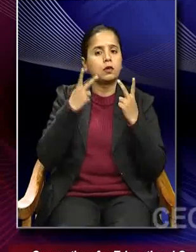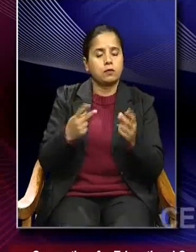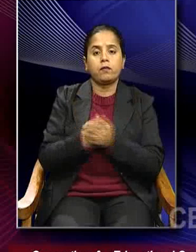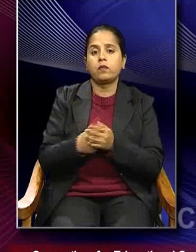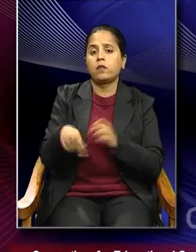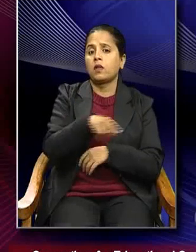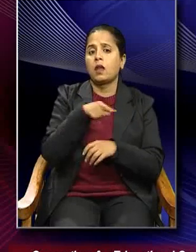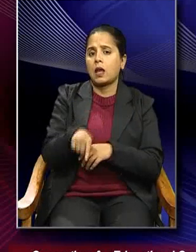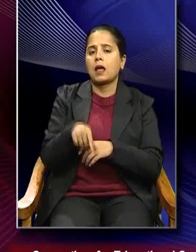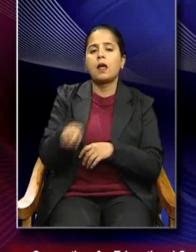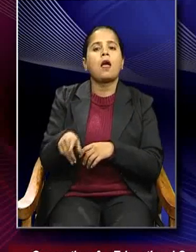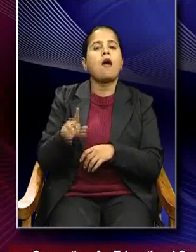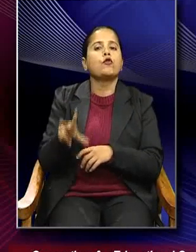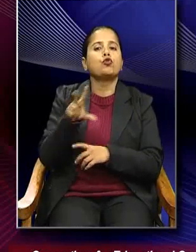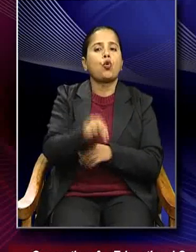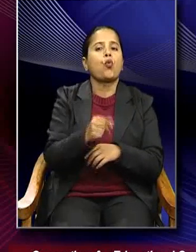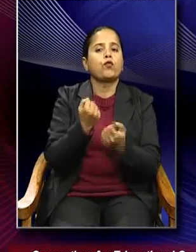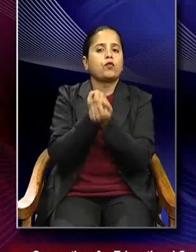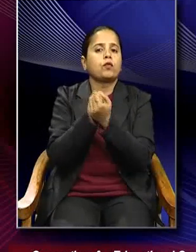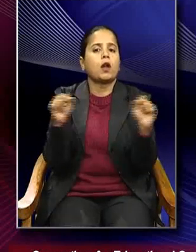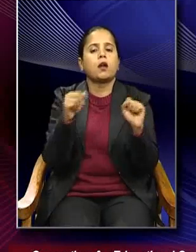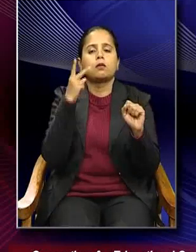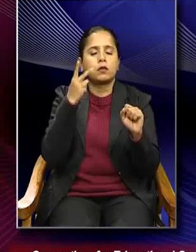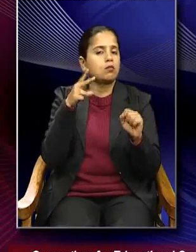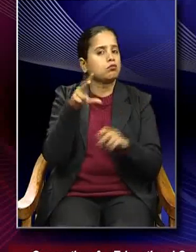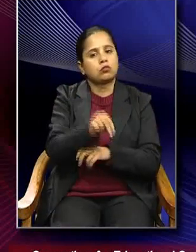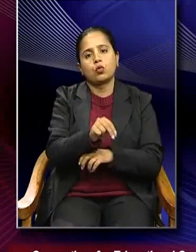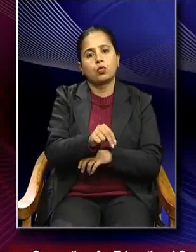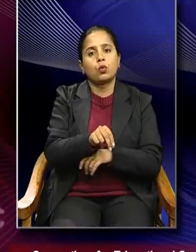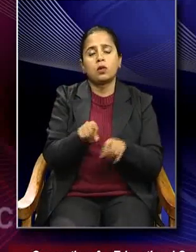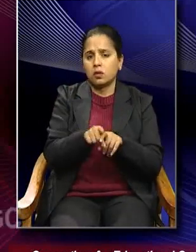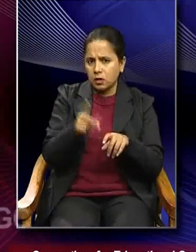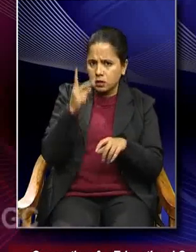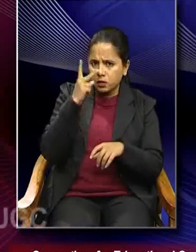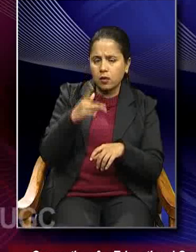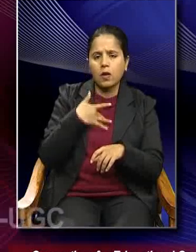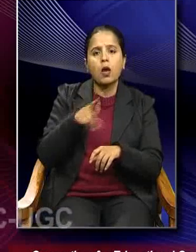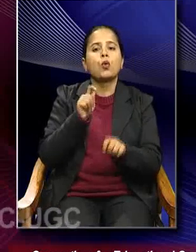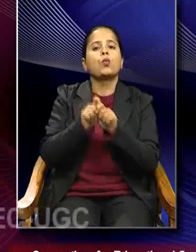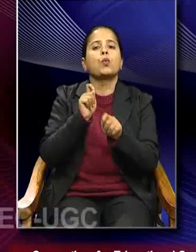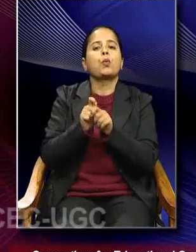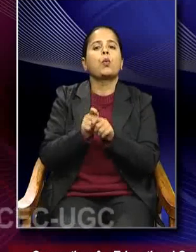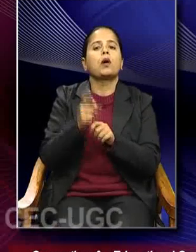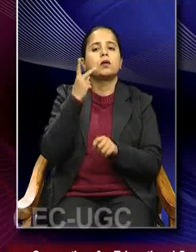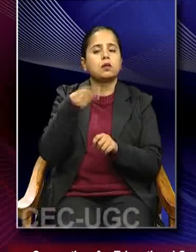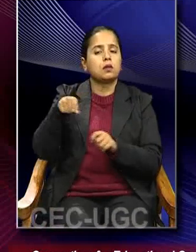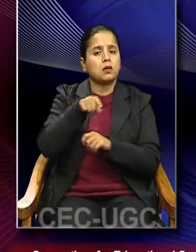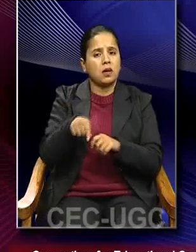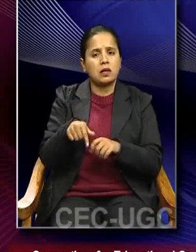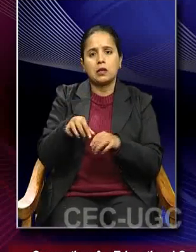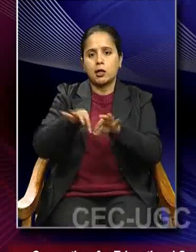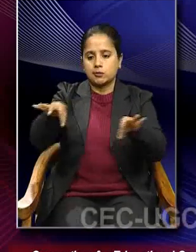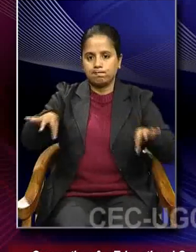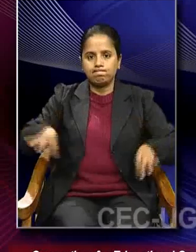a denial of freedom and there is kind of it works within